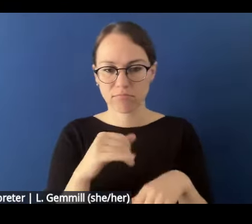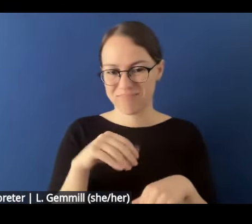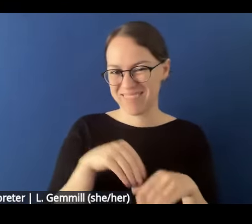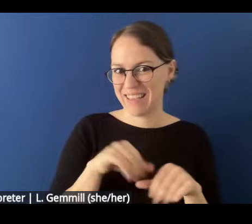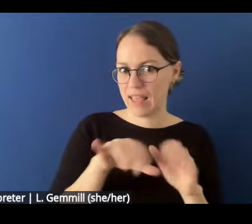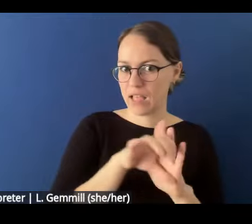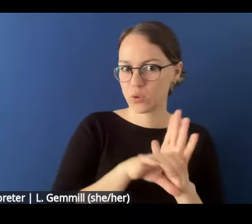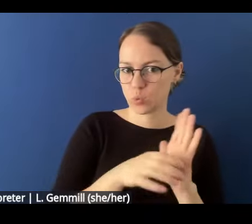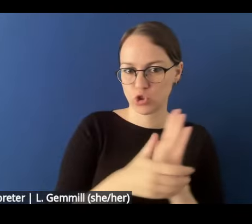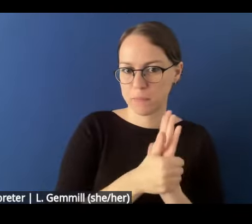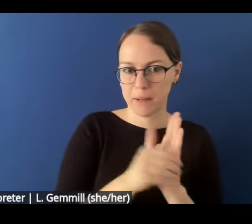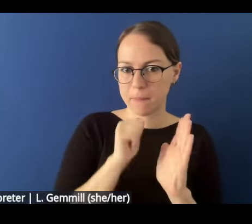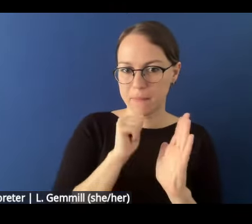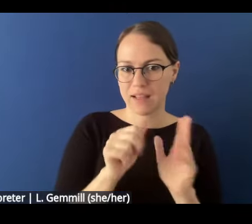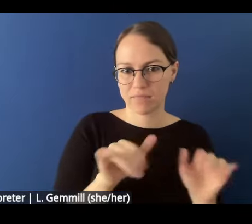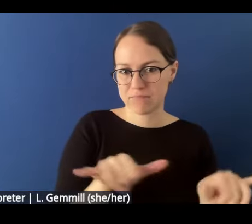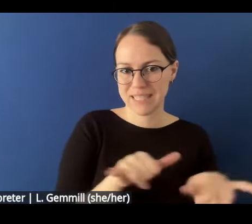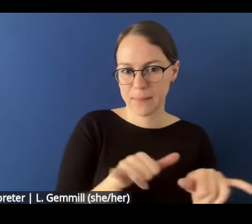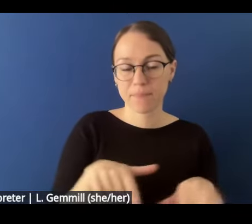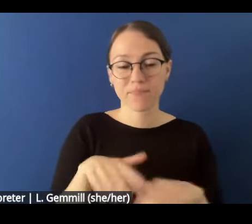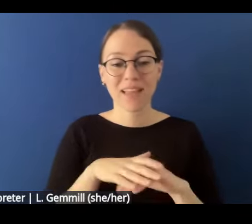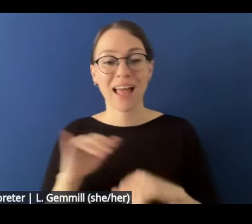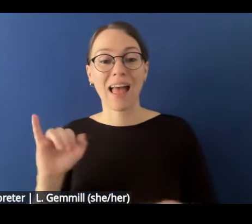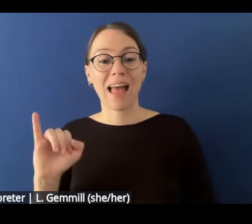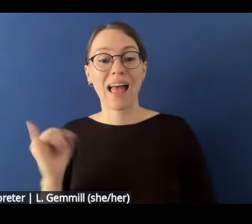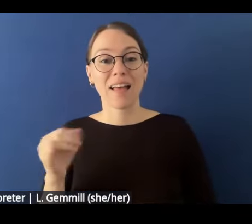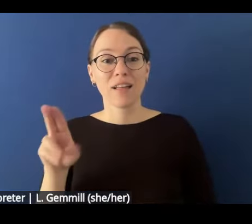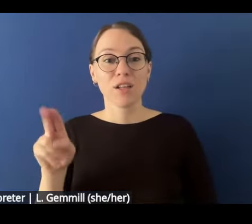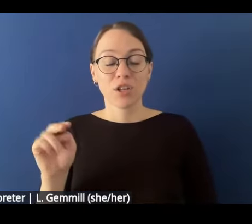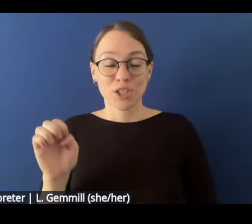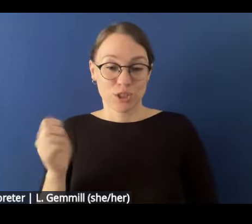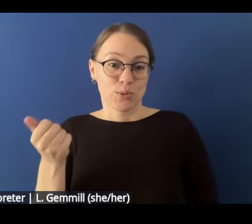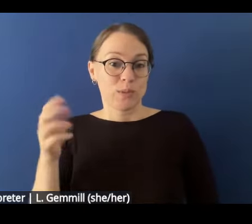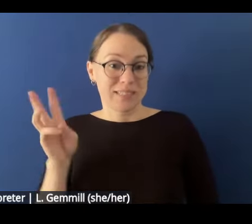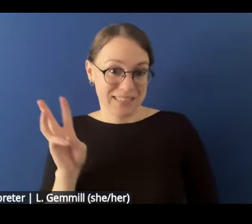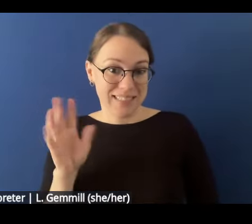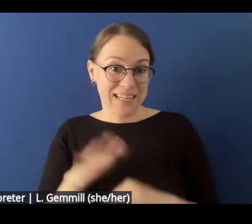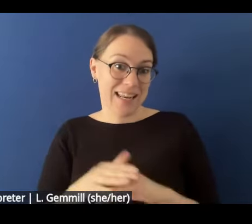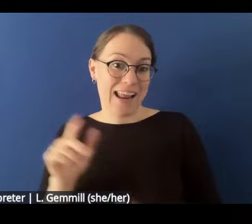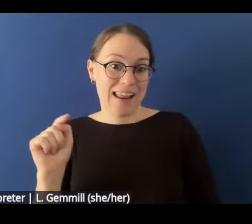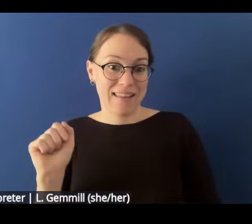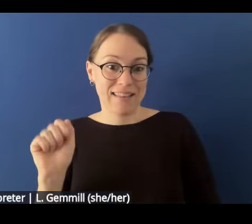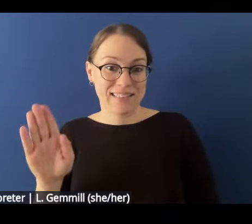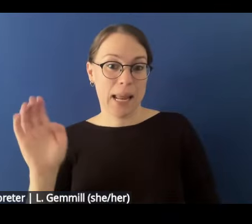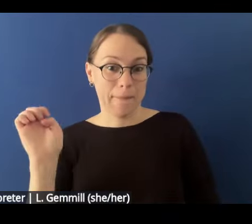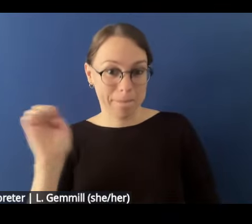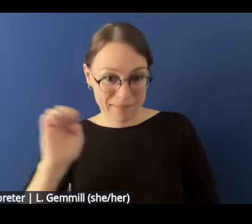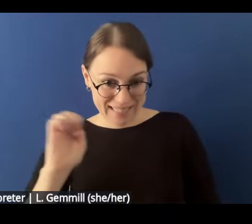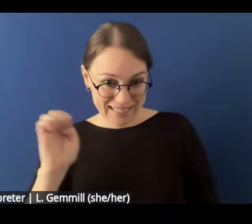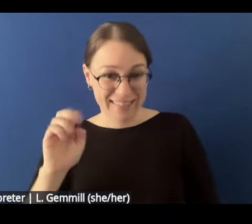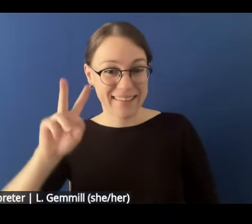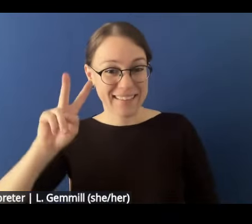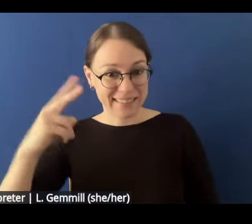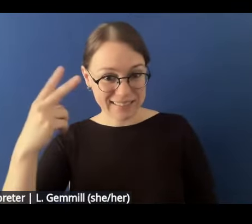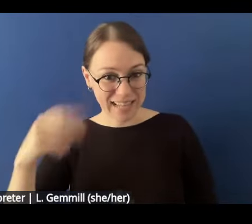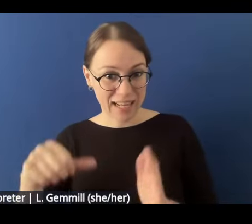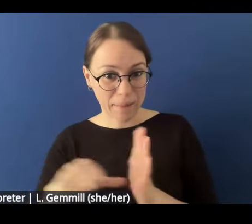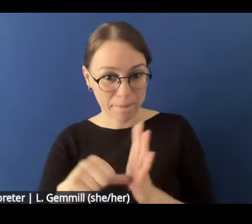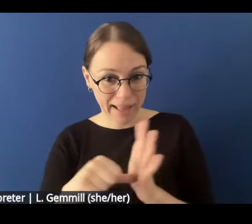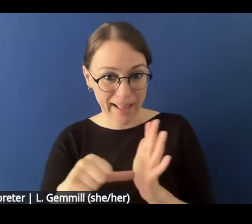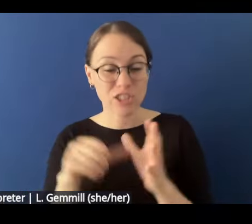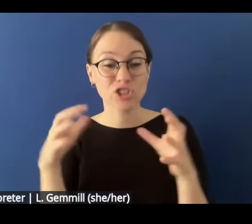June 16th, at tab E, the second page after tab E, the summary of the petition